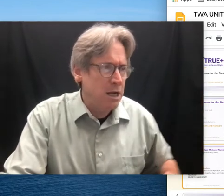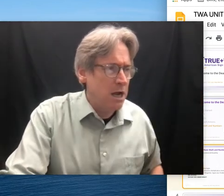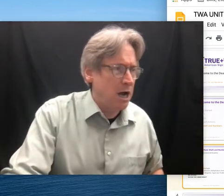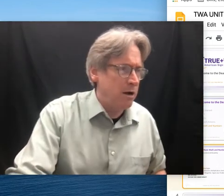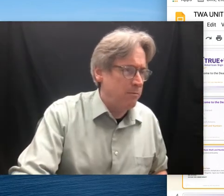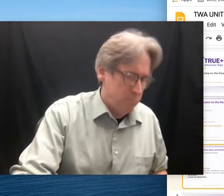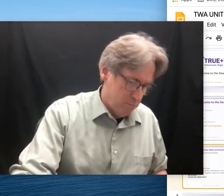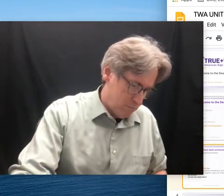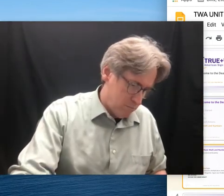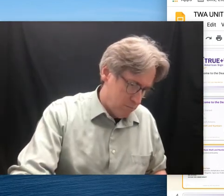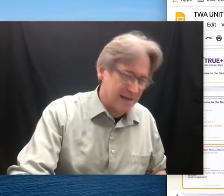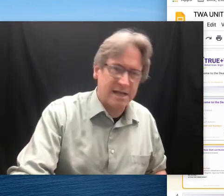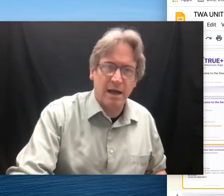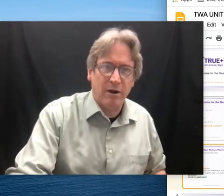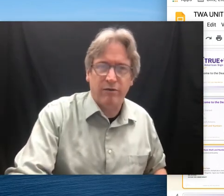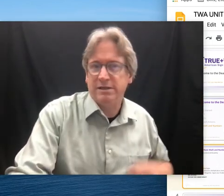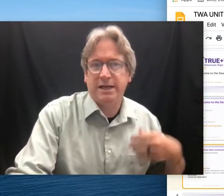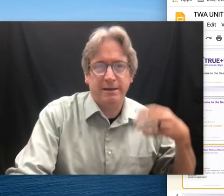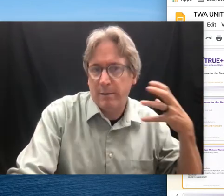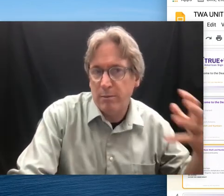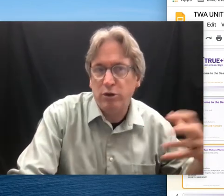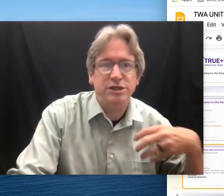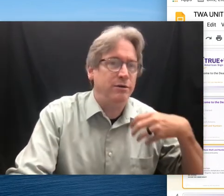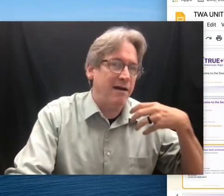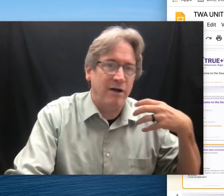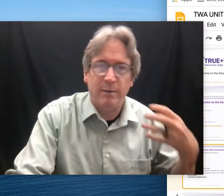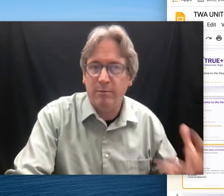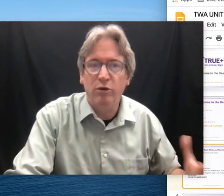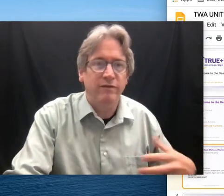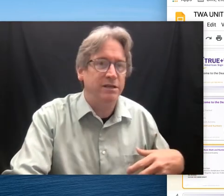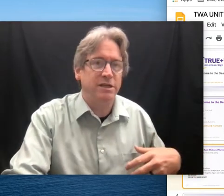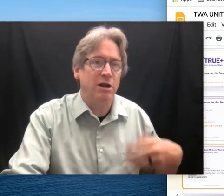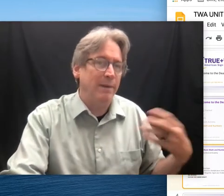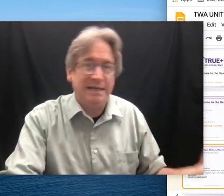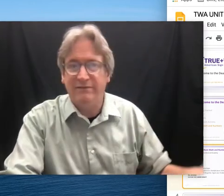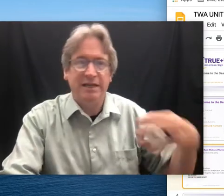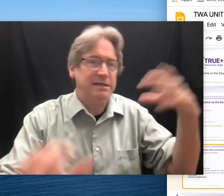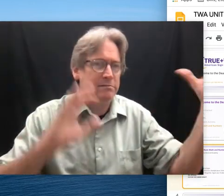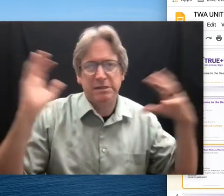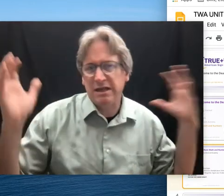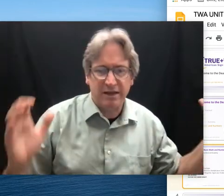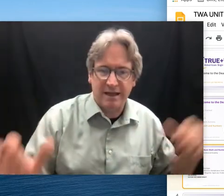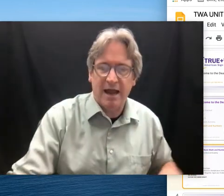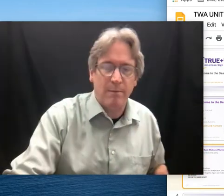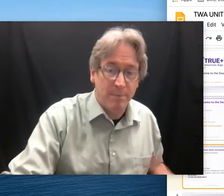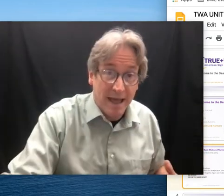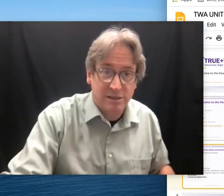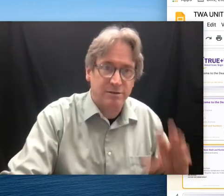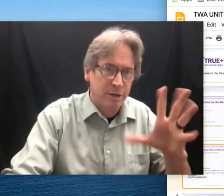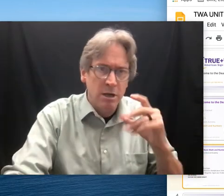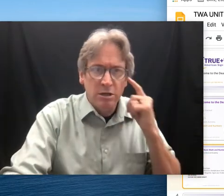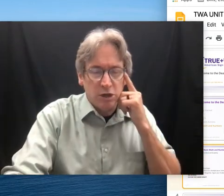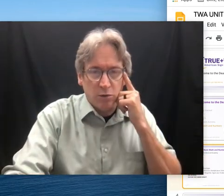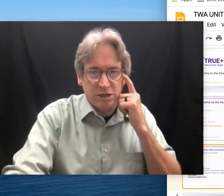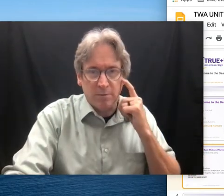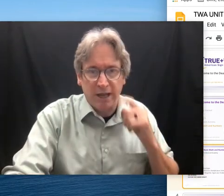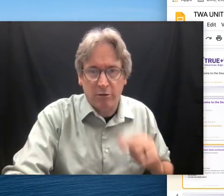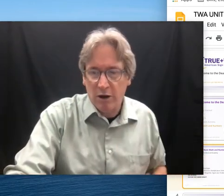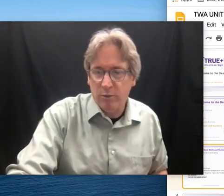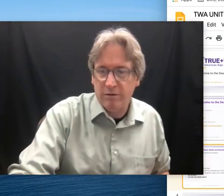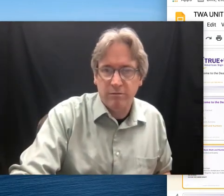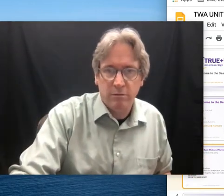bit, asking about things like how many books do you have, how many movies, how many DVDs, stuff like that, how many pets. So we'll